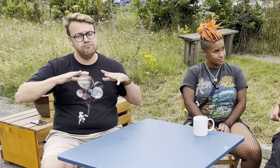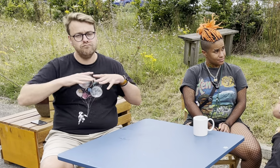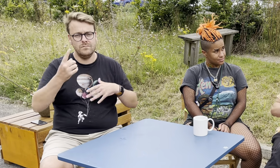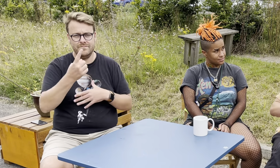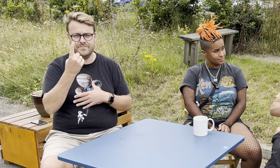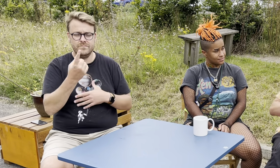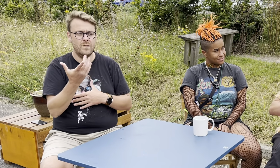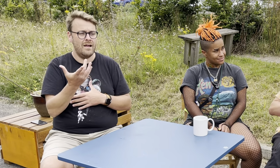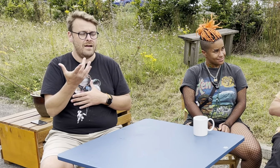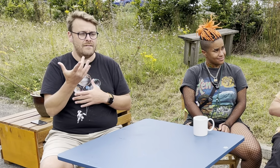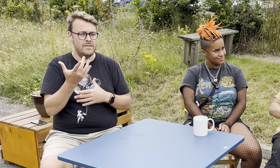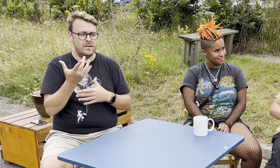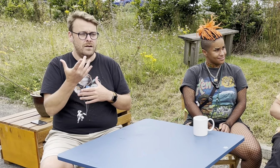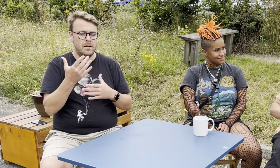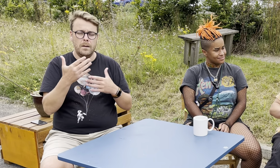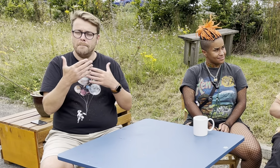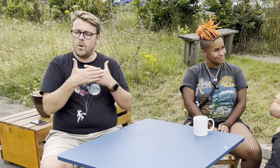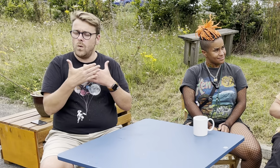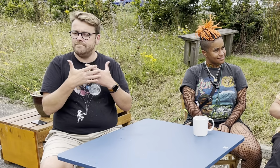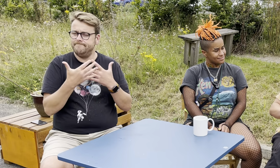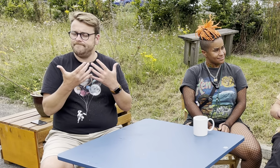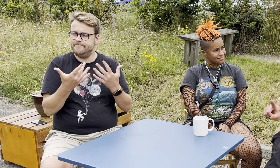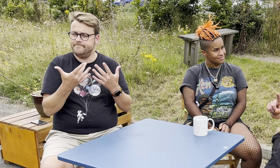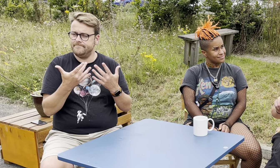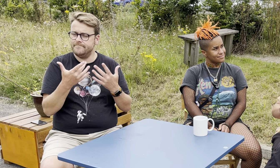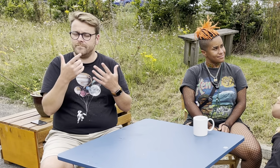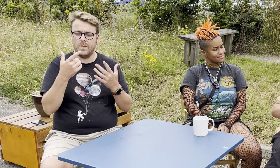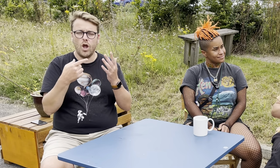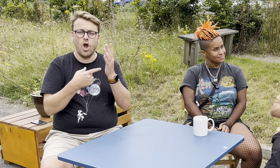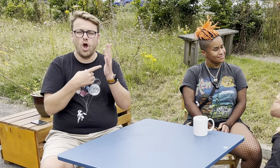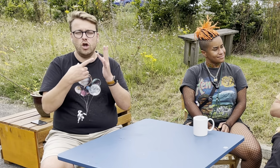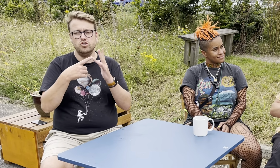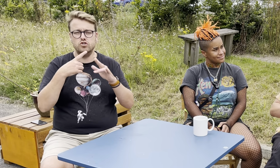of the more toxic and